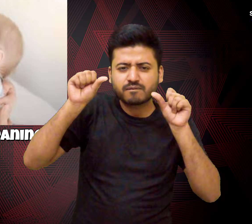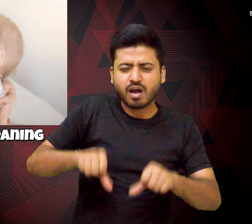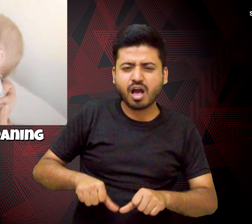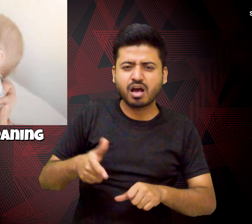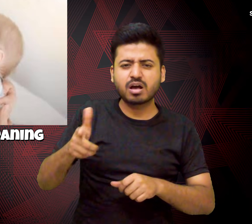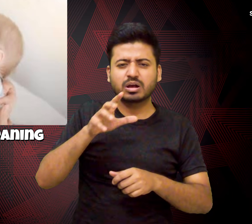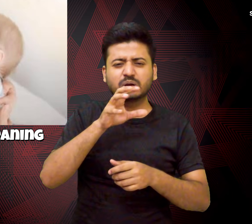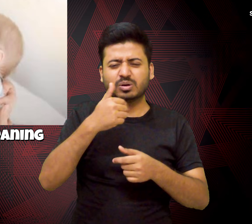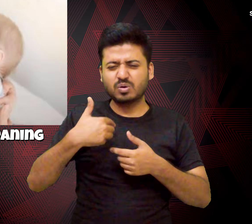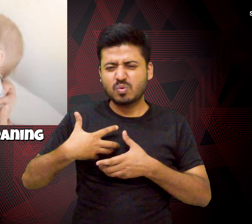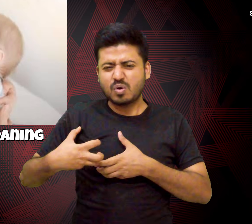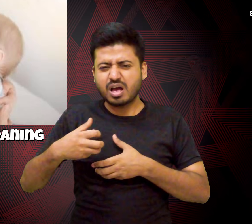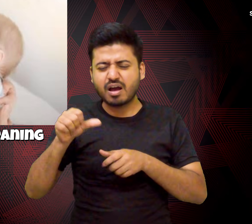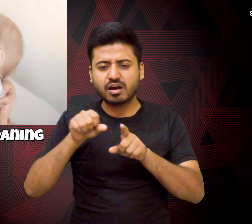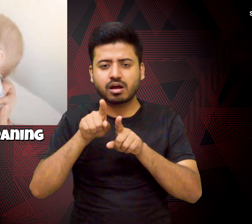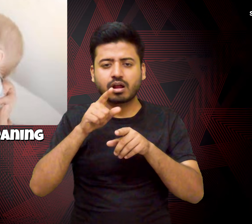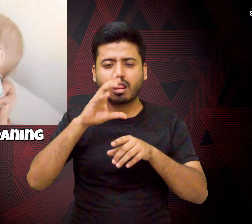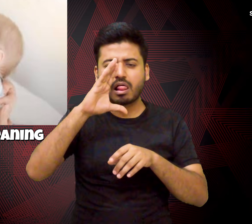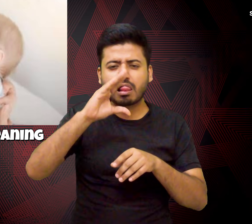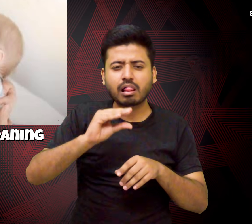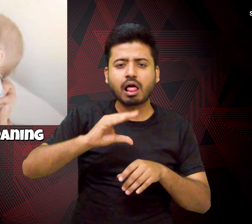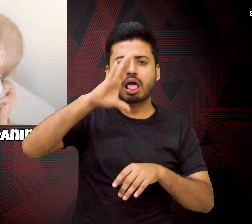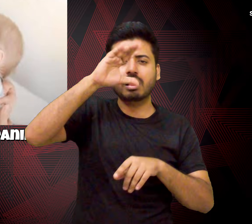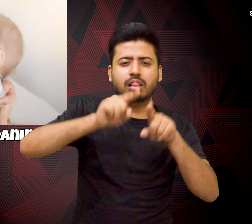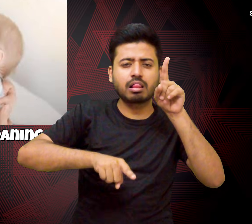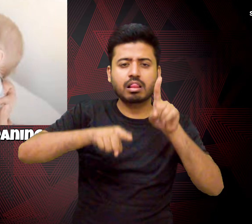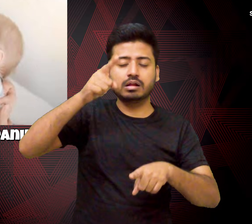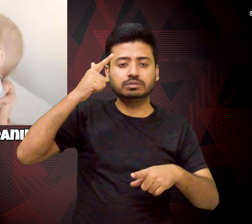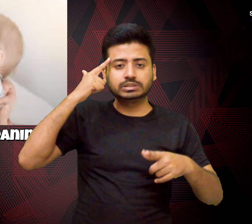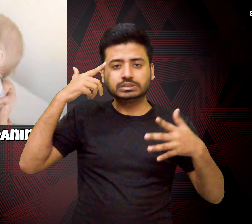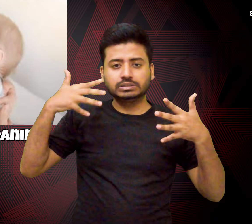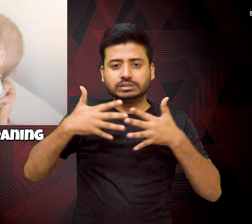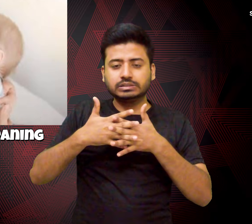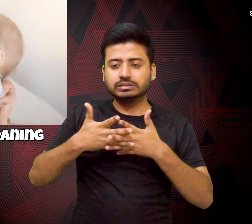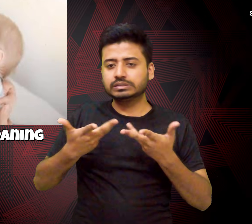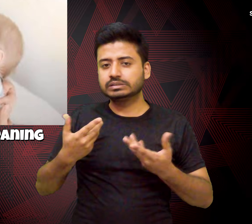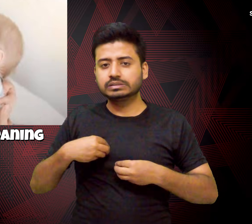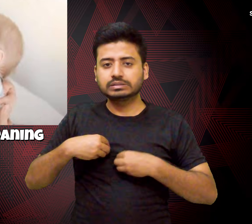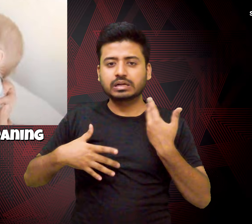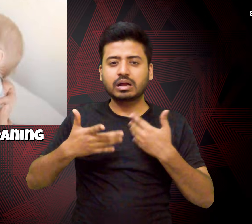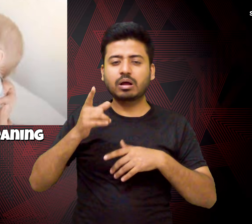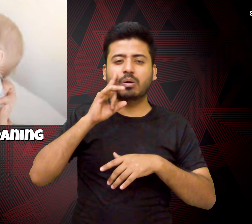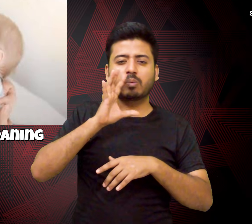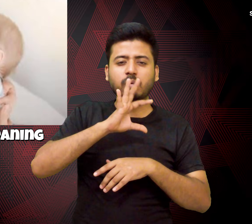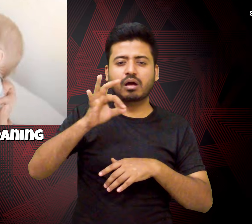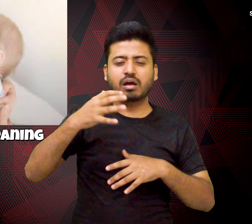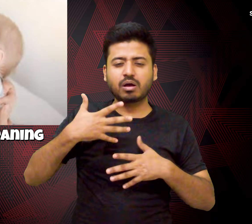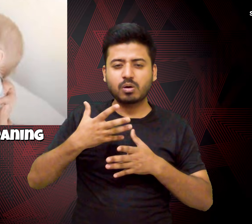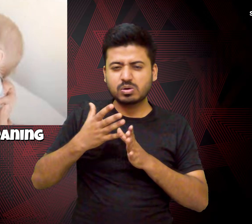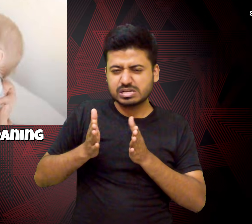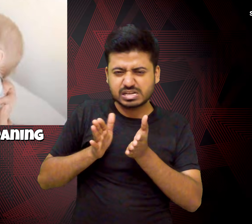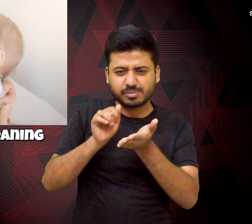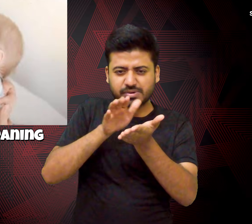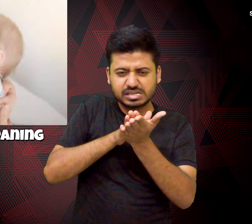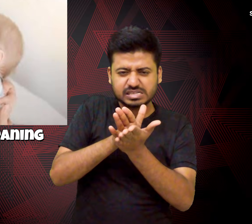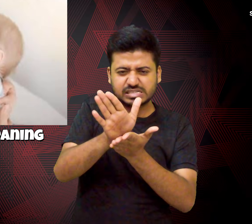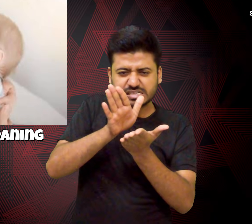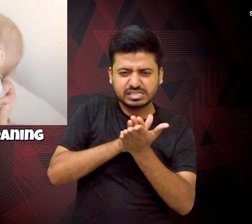any skin redness or irritation, as some individuals may have a rare reaction to cabbage. Key benefits of cabbage leaves on